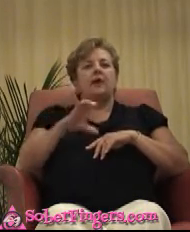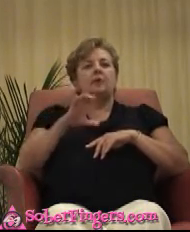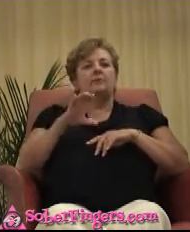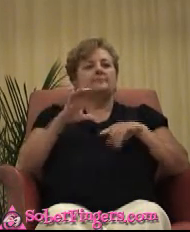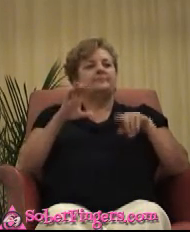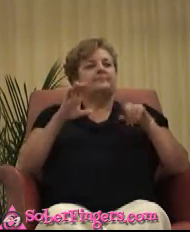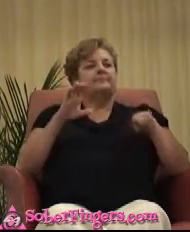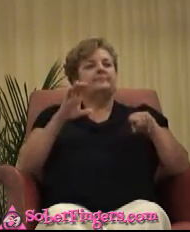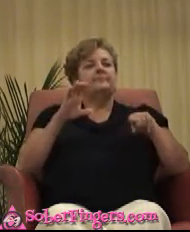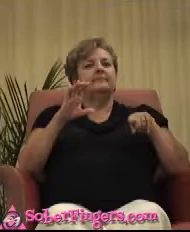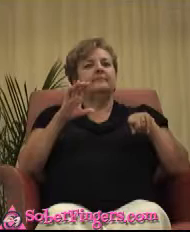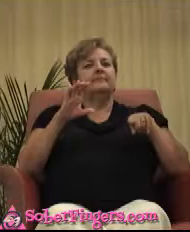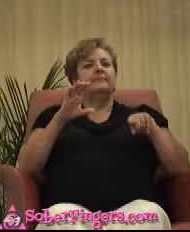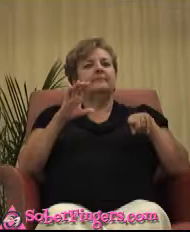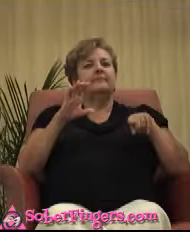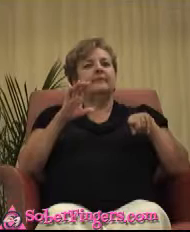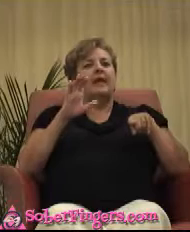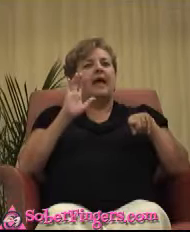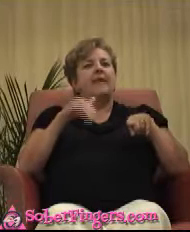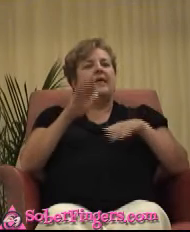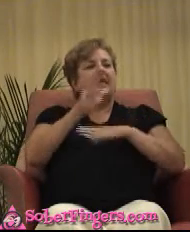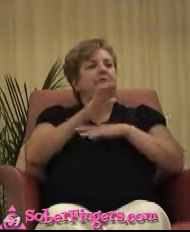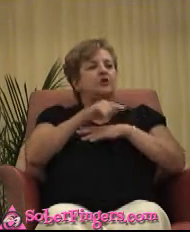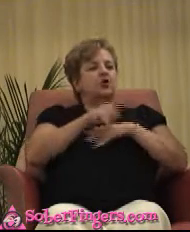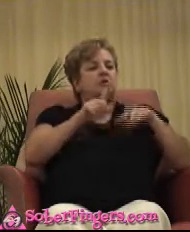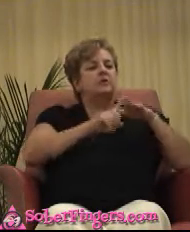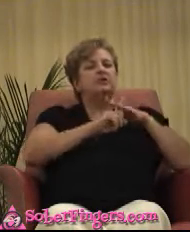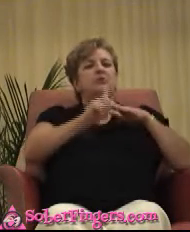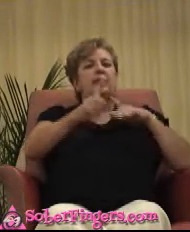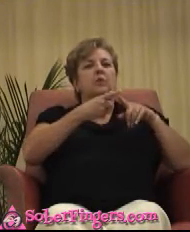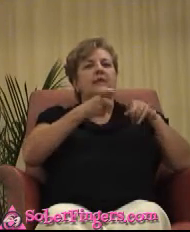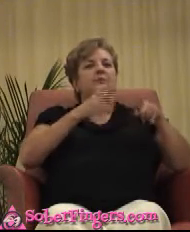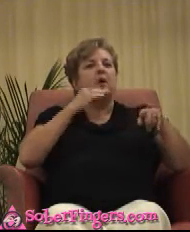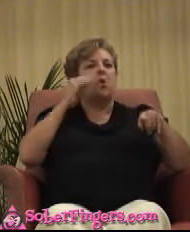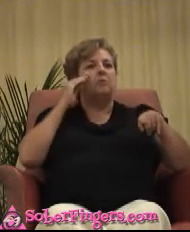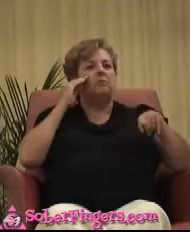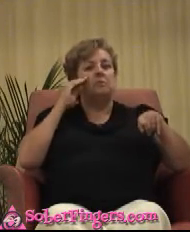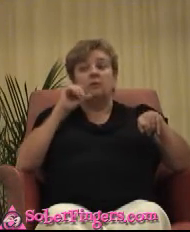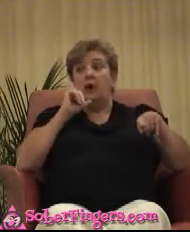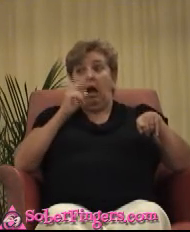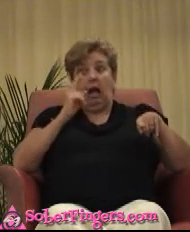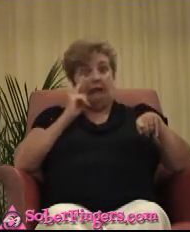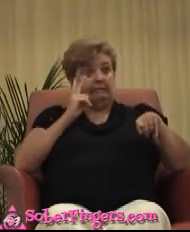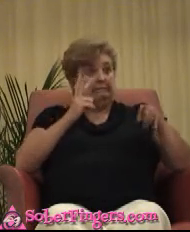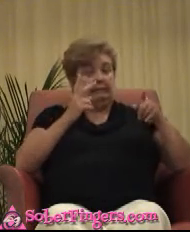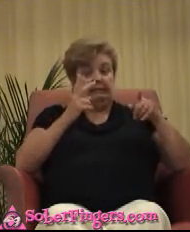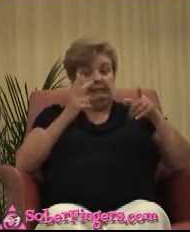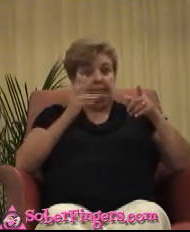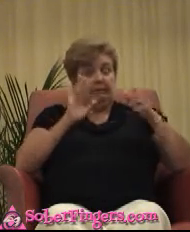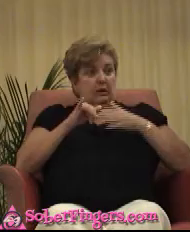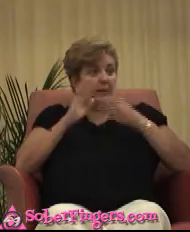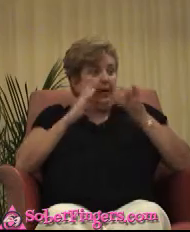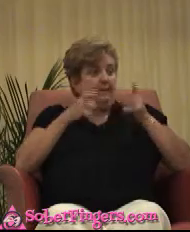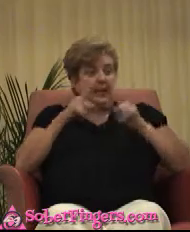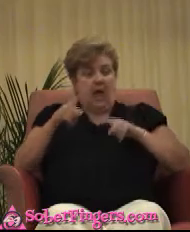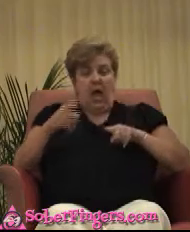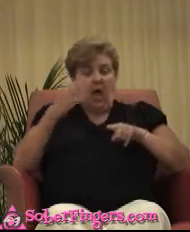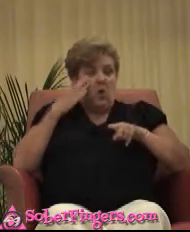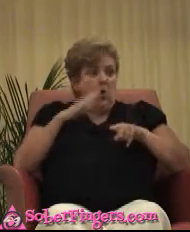took me to the airport to run away from home. I didn't see it coming. Barbara didn't see it coming. I don't know if I'd been drinking or not. If I'd have seen it coming, I